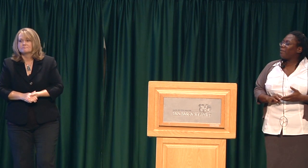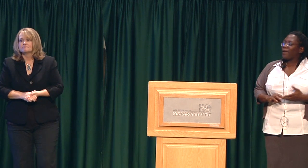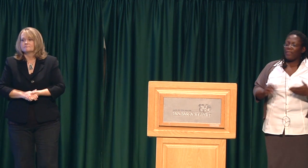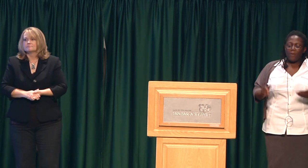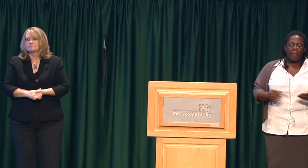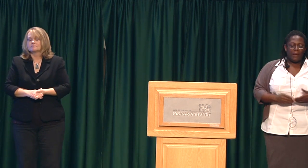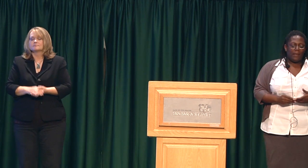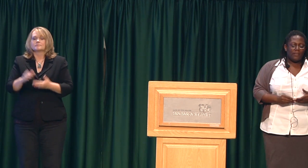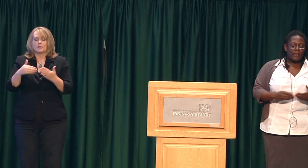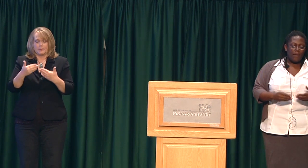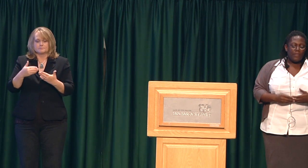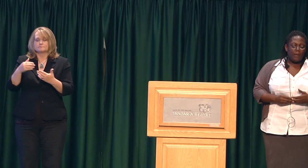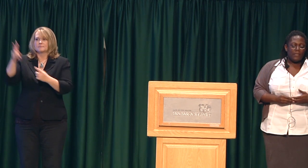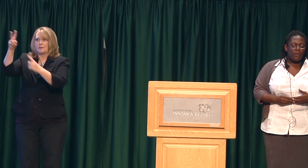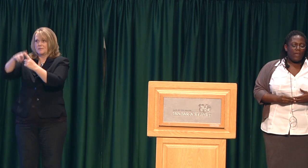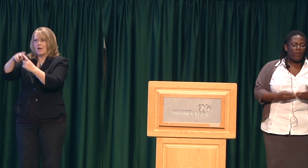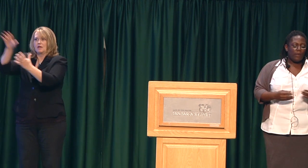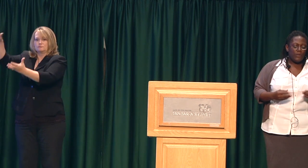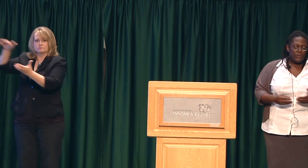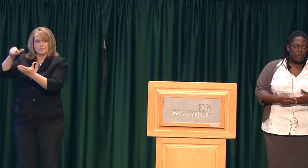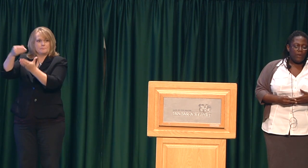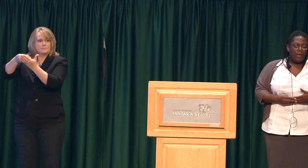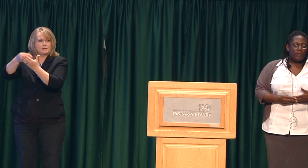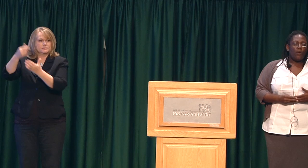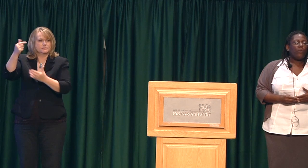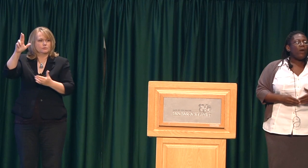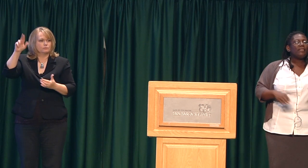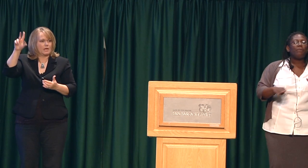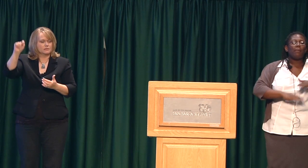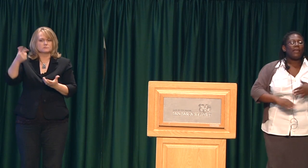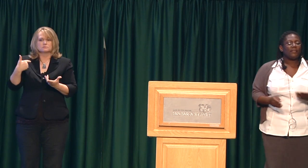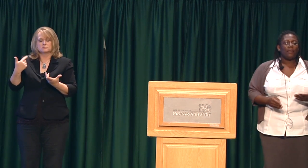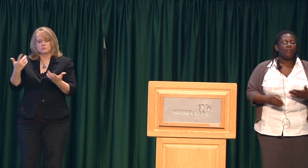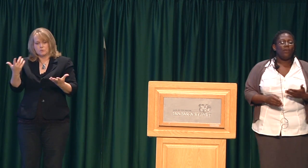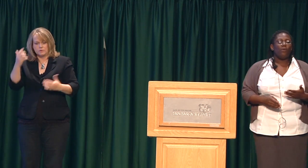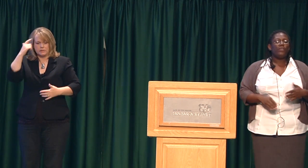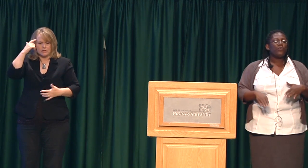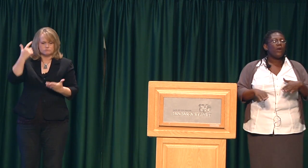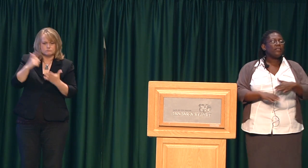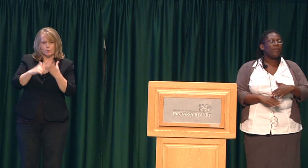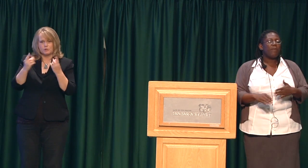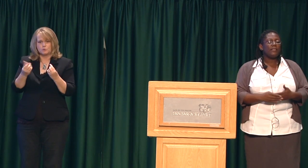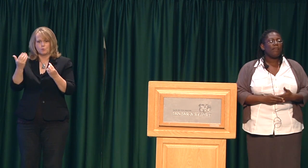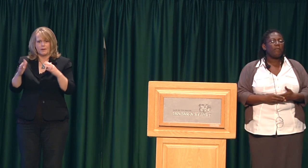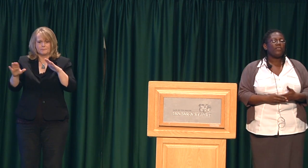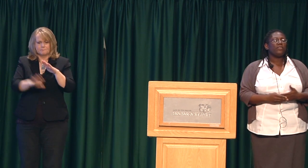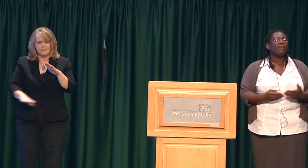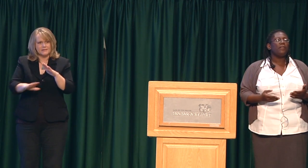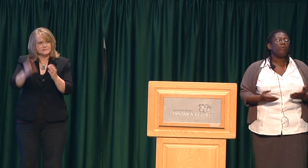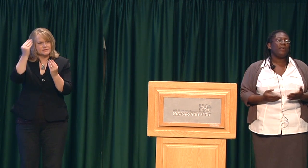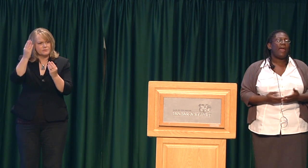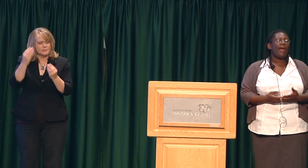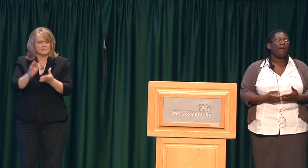But I got the grant money and sat down with them and said, okay, what can we do? We wanted something basic. We just wanted to give basic